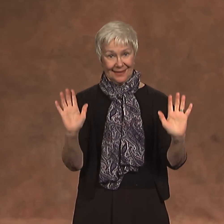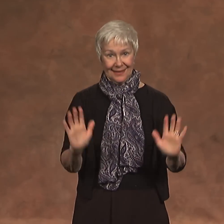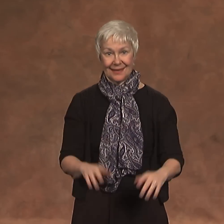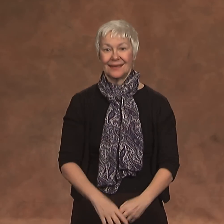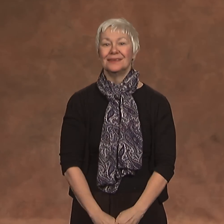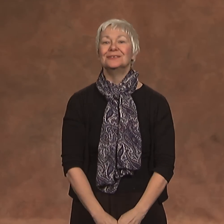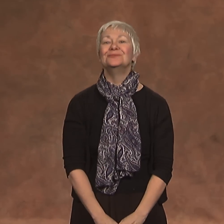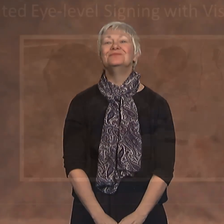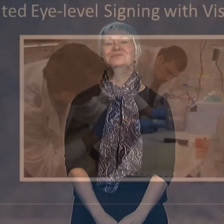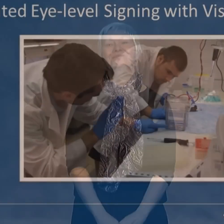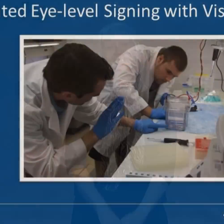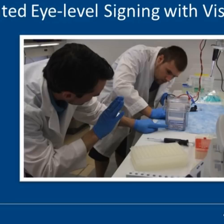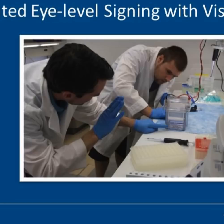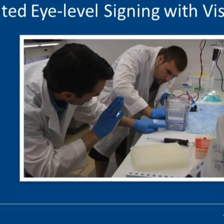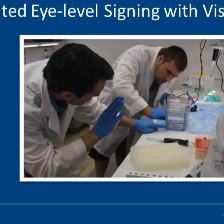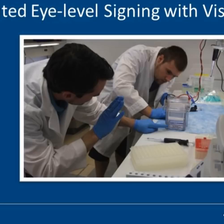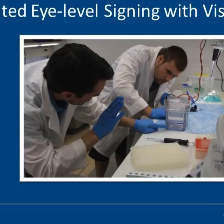the lesson.